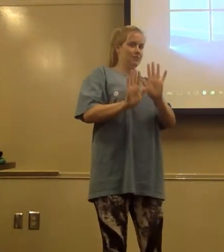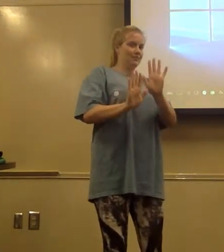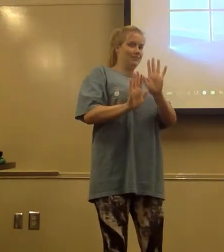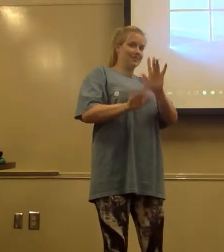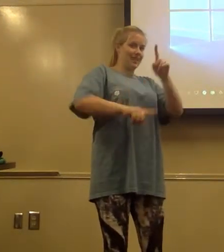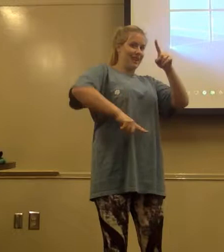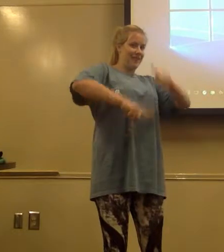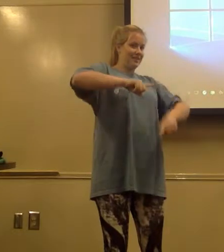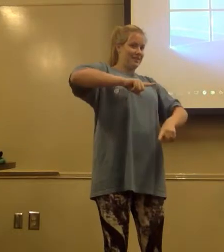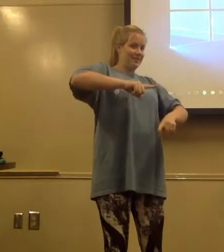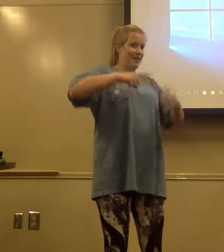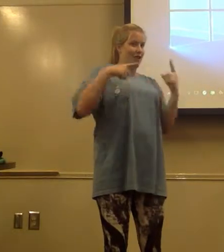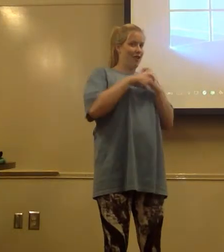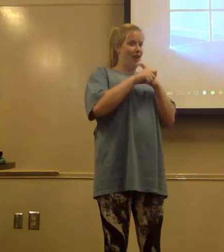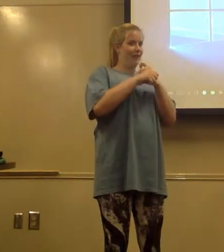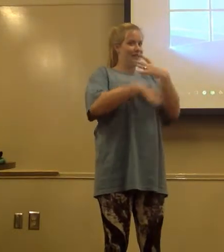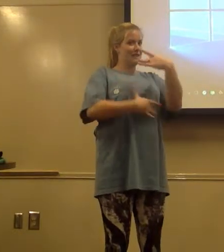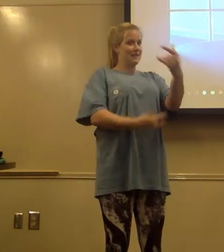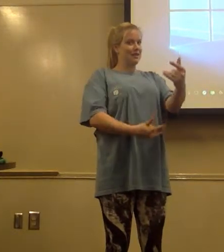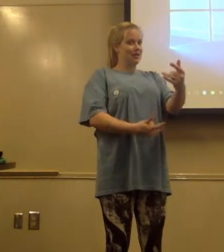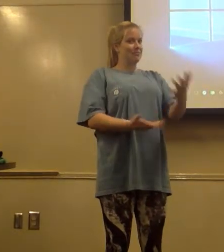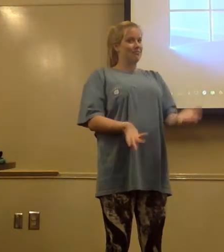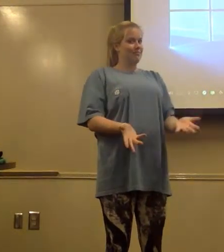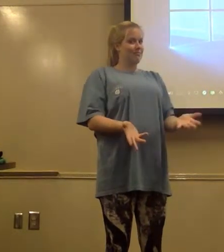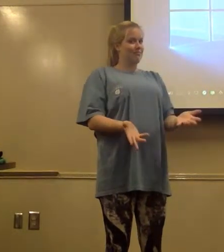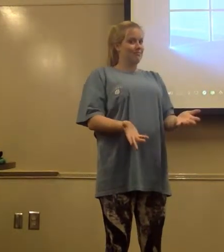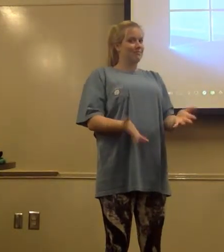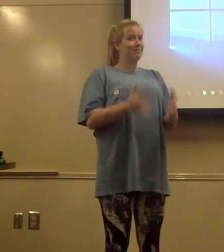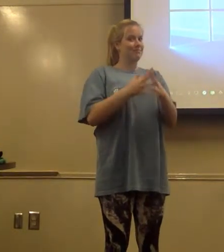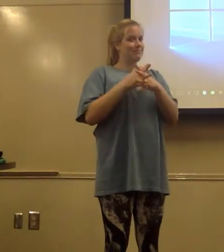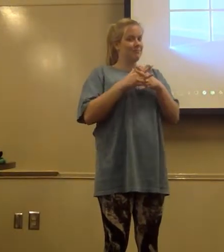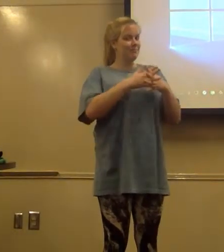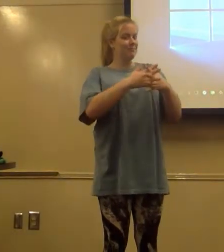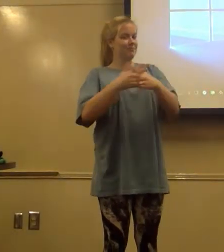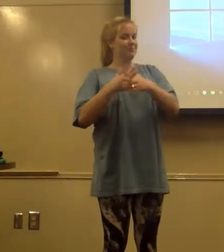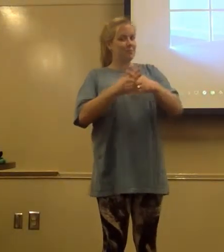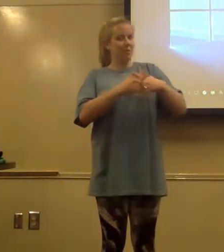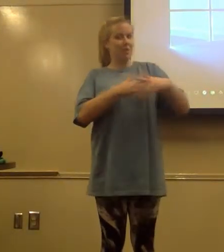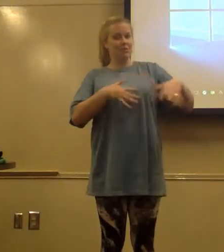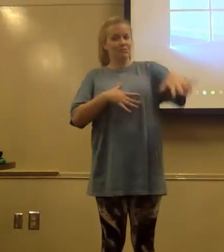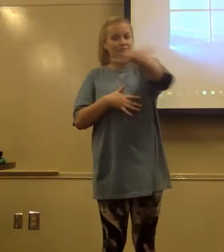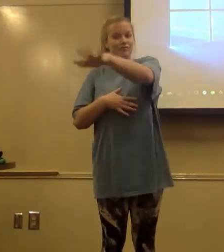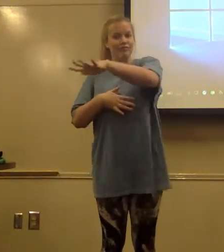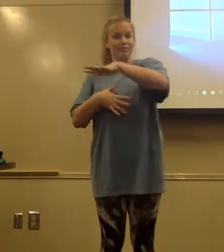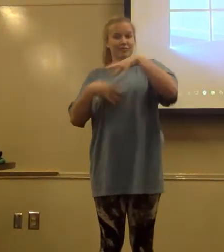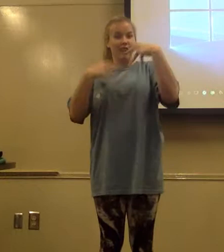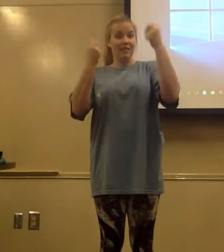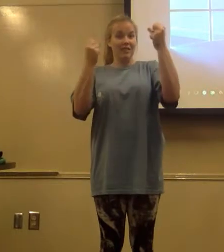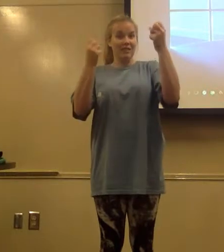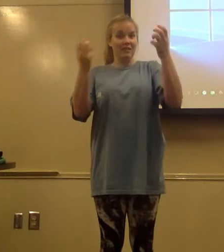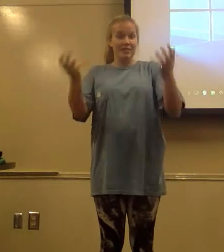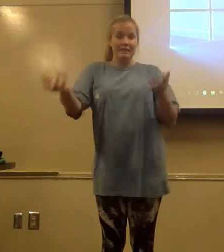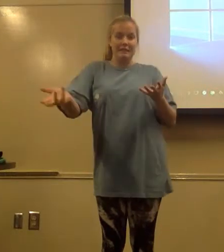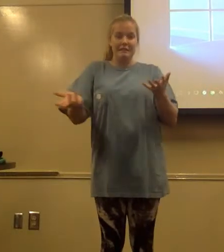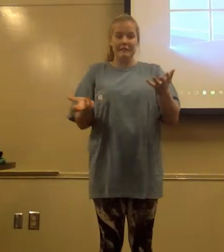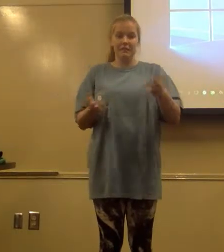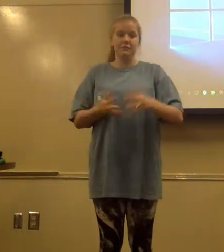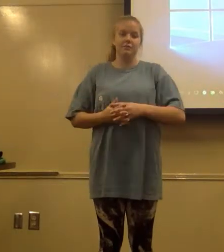they'd be happy to make the American public healthier. In your book, you use words such as drug lords, quite